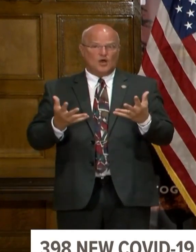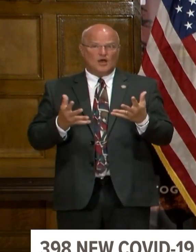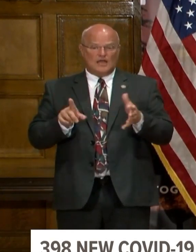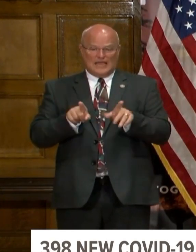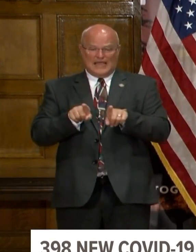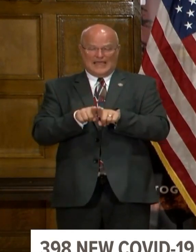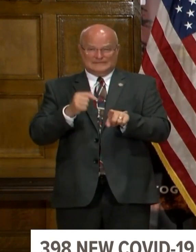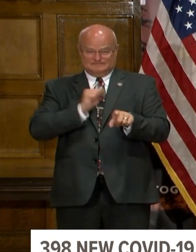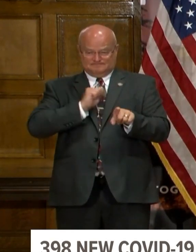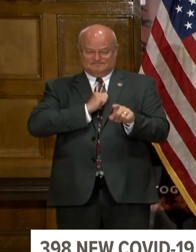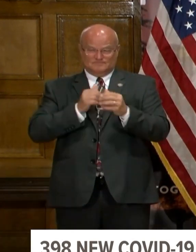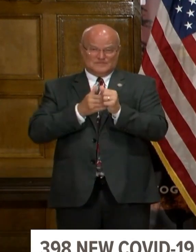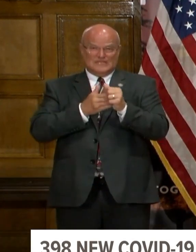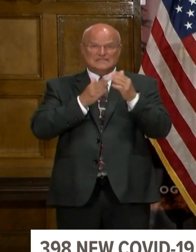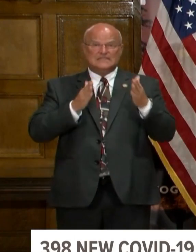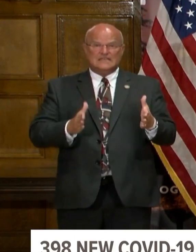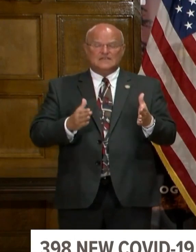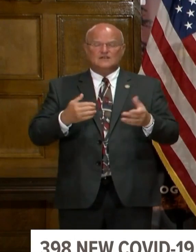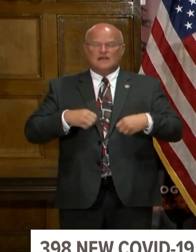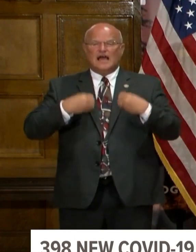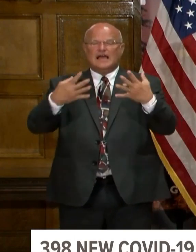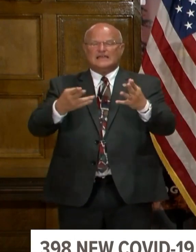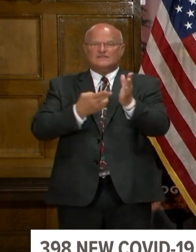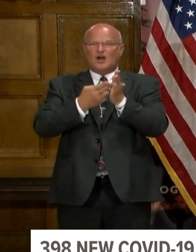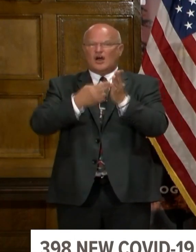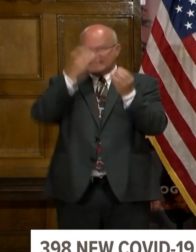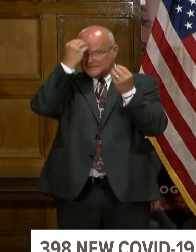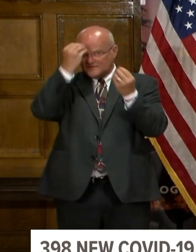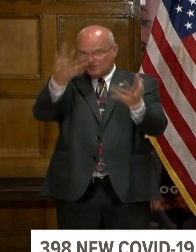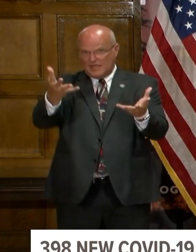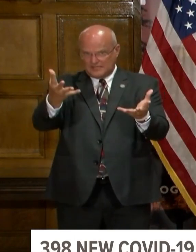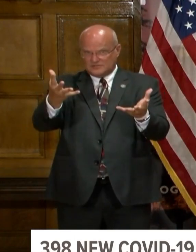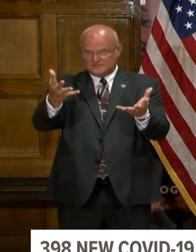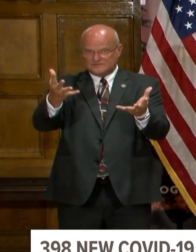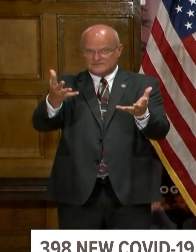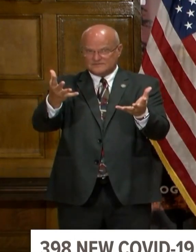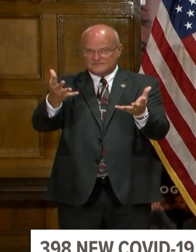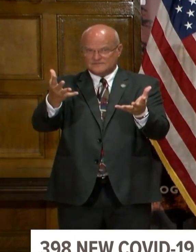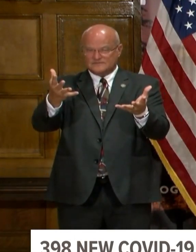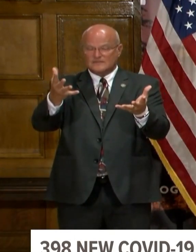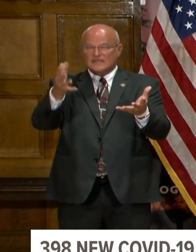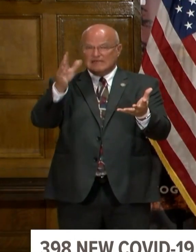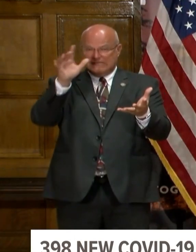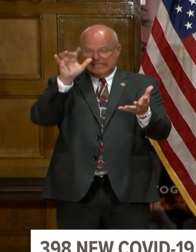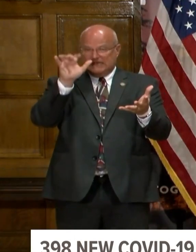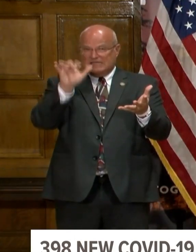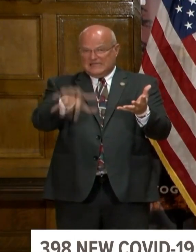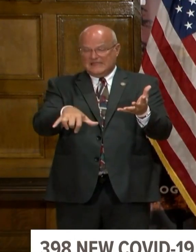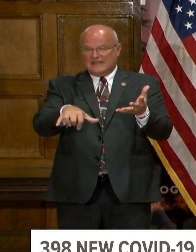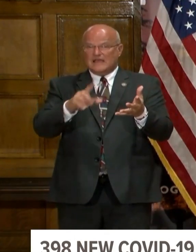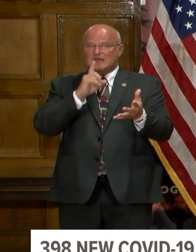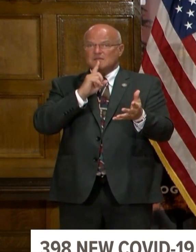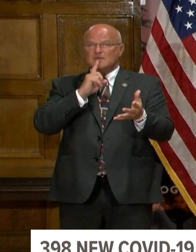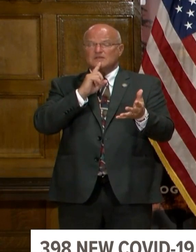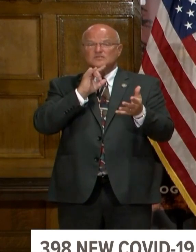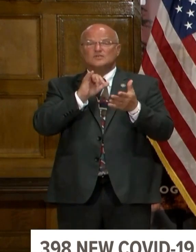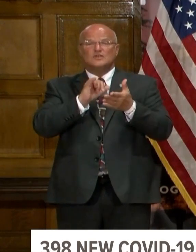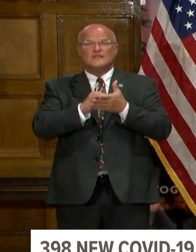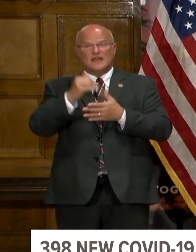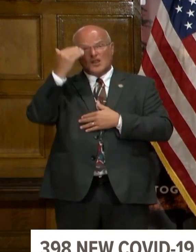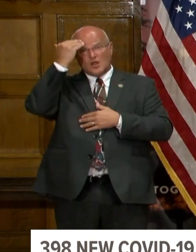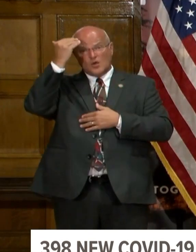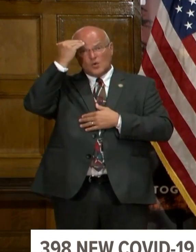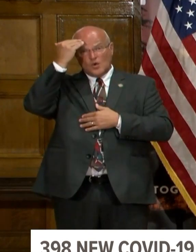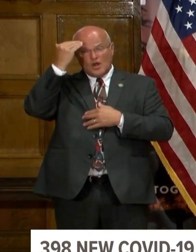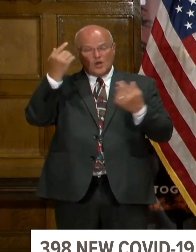as a leader, that you give honest information to the public, that you make sure that they're aware